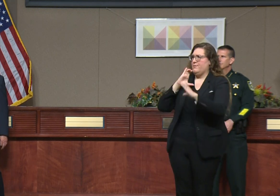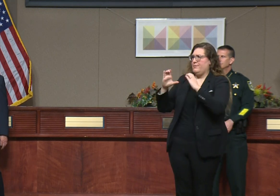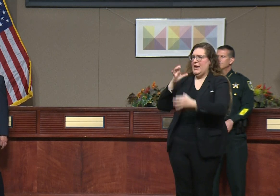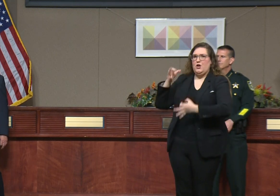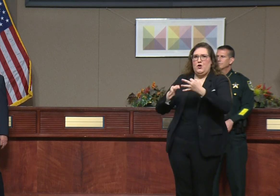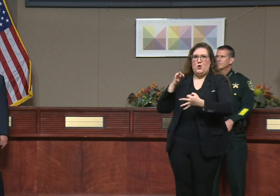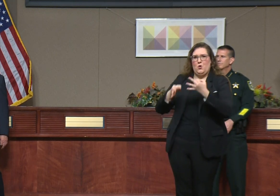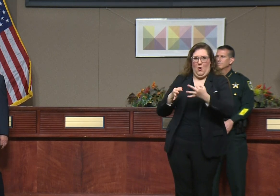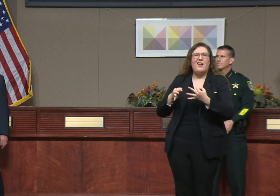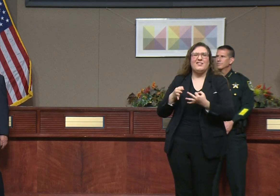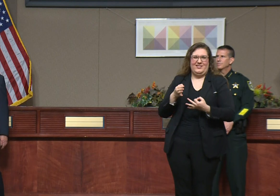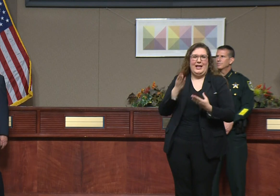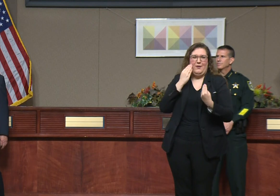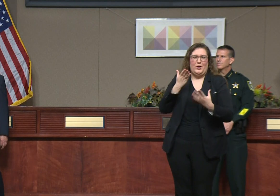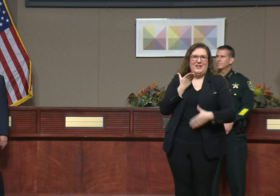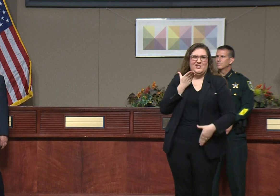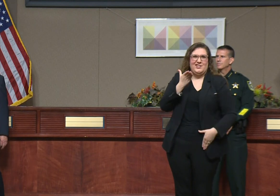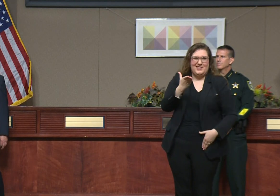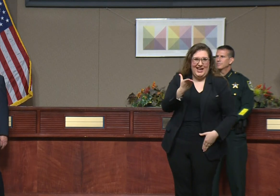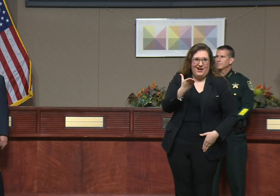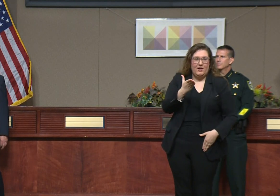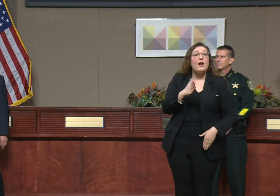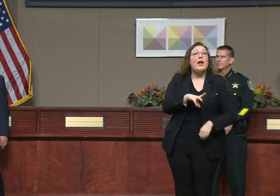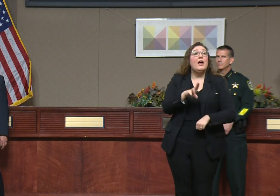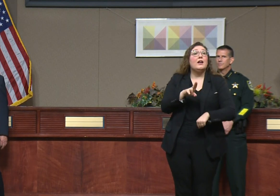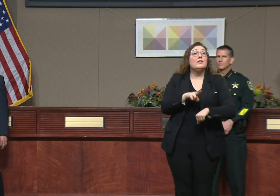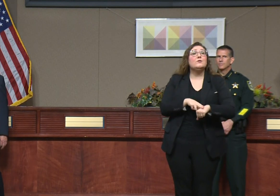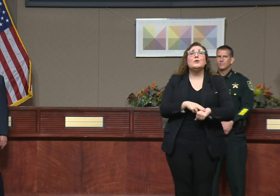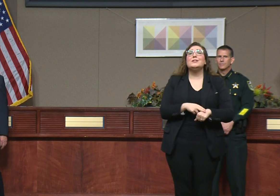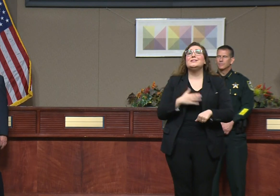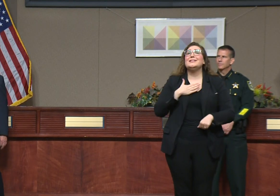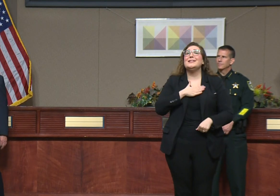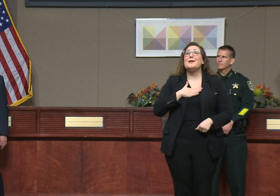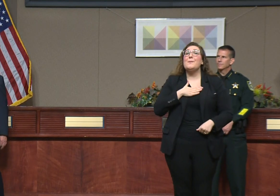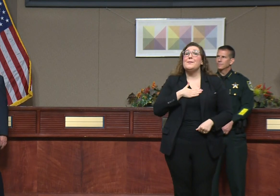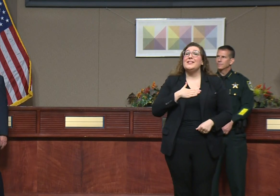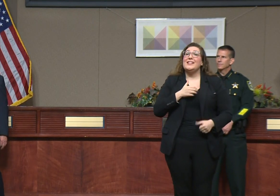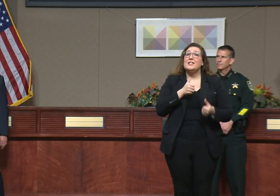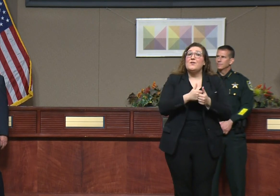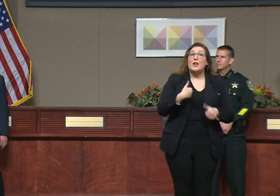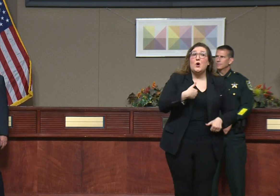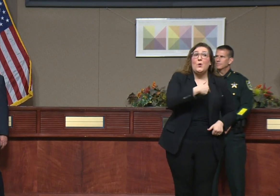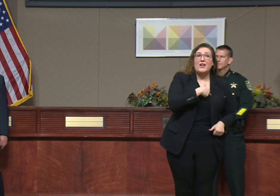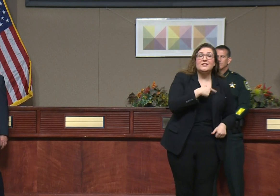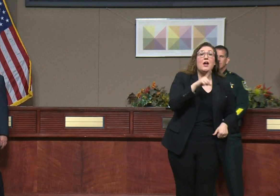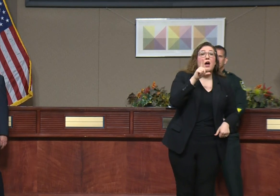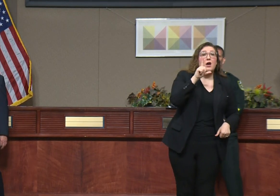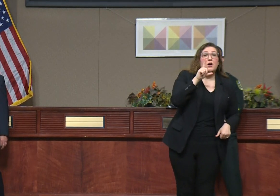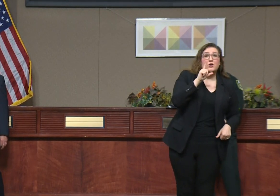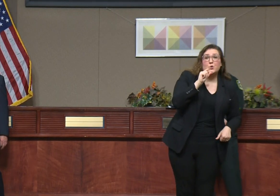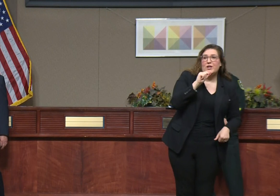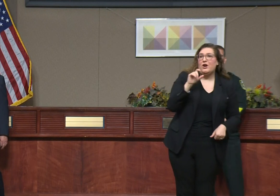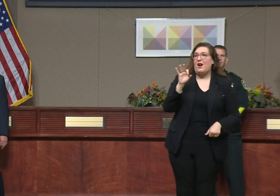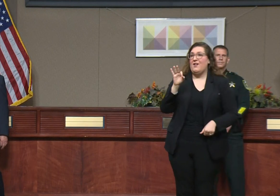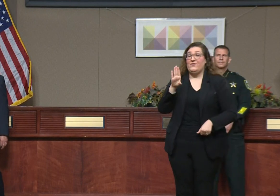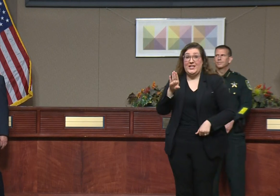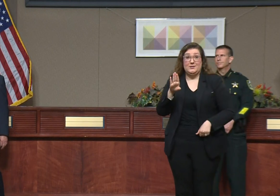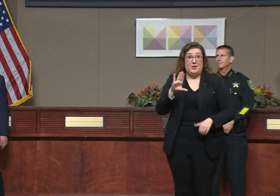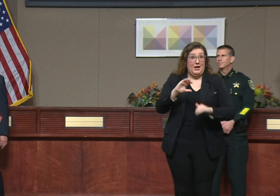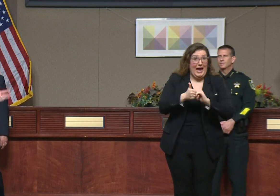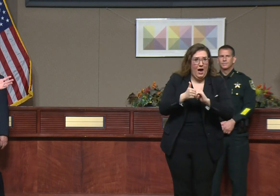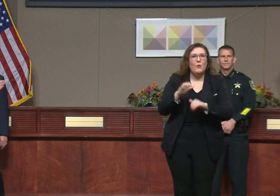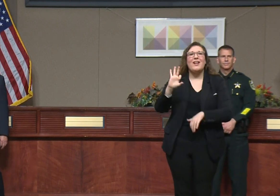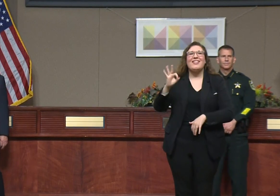and fastest way to update information, we encourage you to follow us on Twitter or Facebook at Ninth Circuit FL. Thank